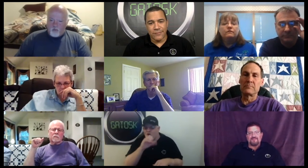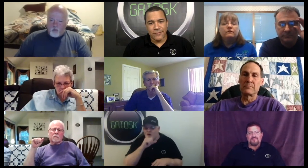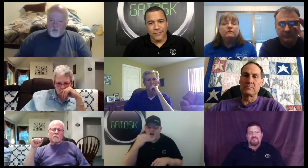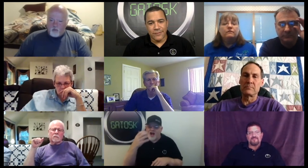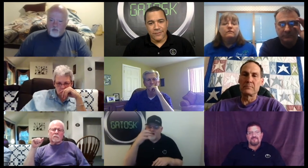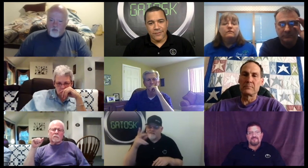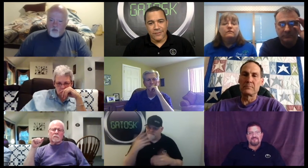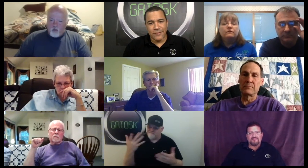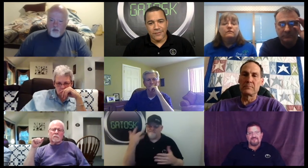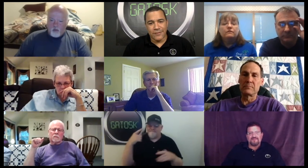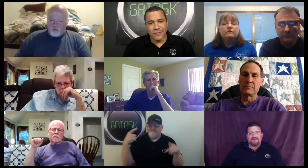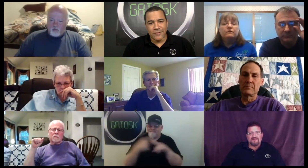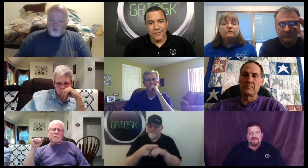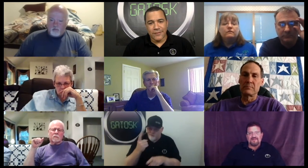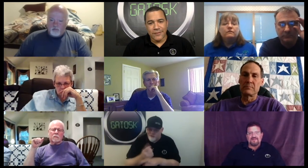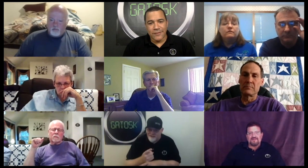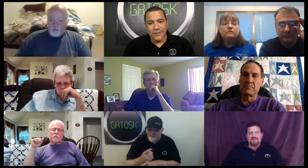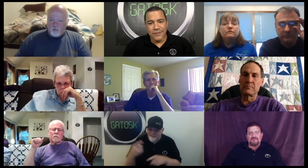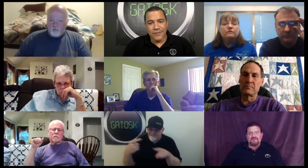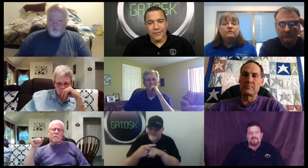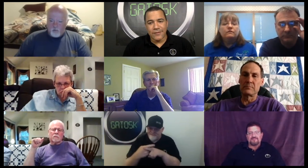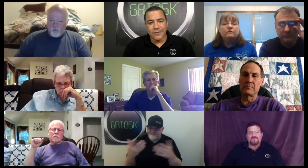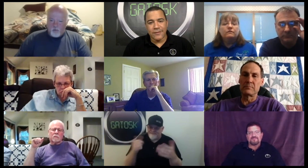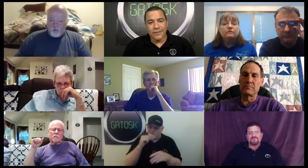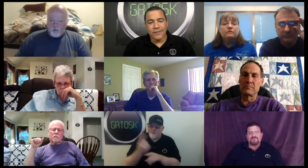they advertise for, they might do like a orange and hot pink,